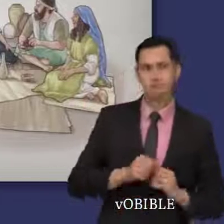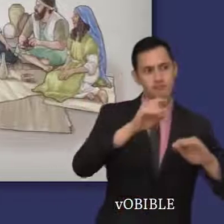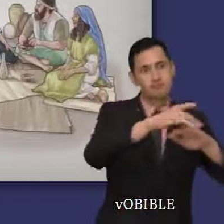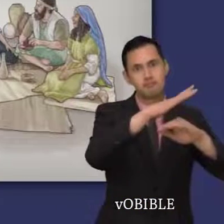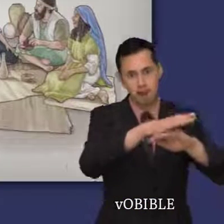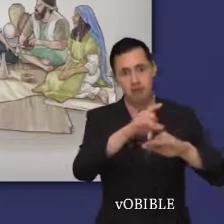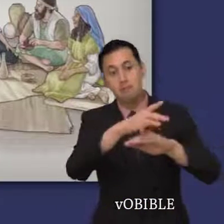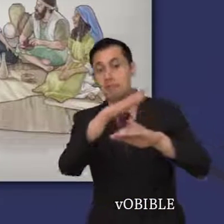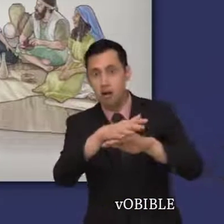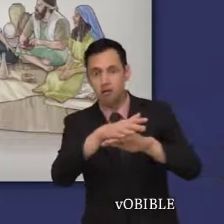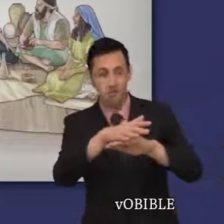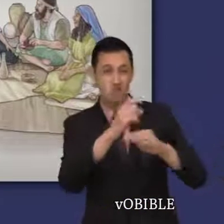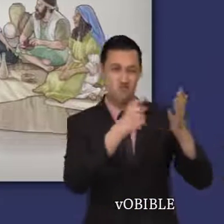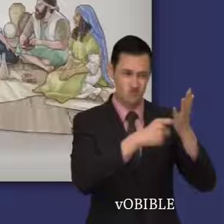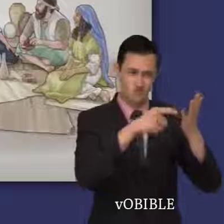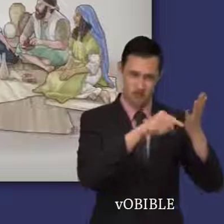Moabite women Ruth and Orpah.